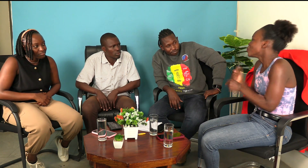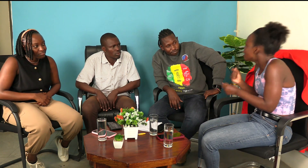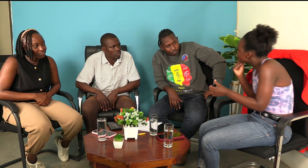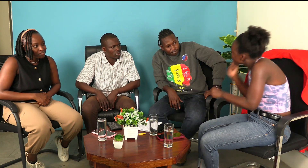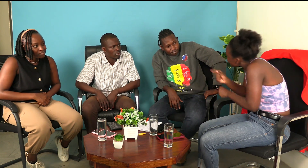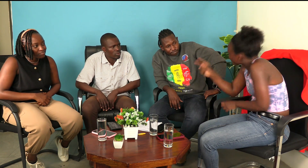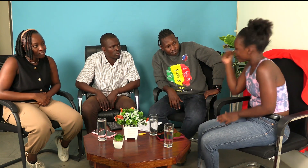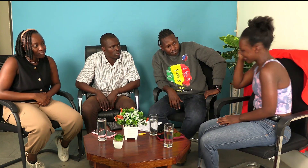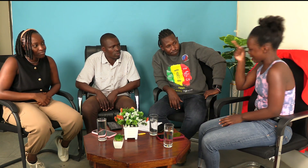thing.